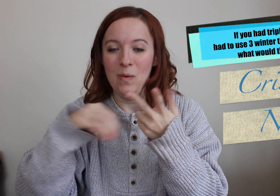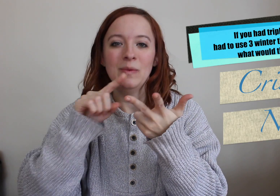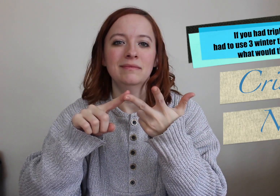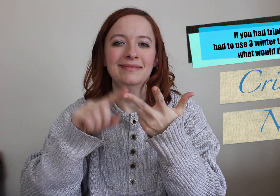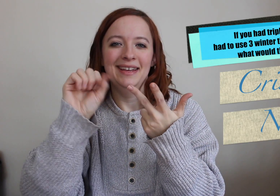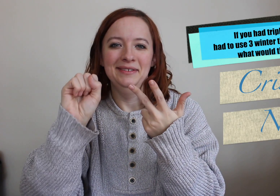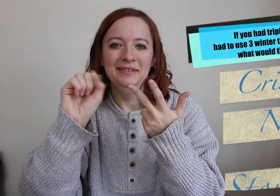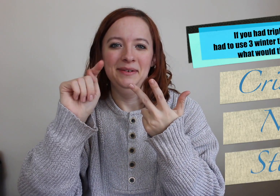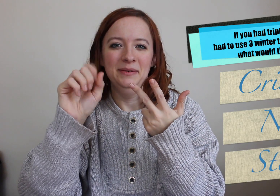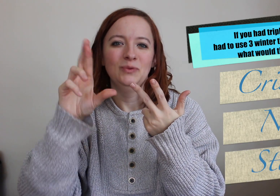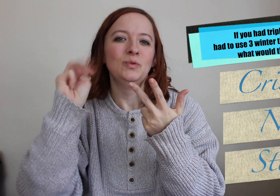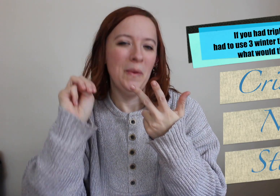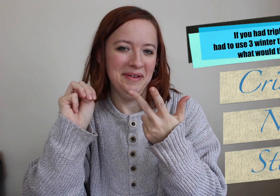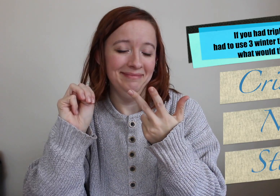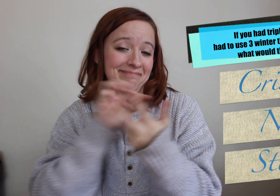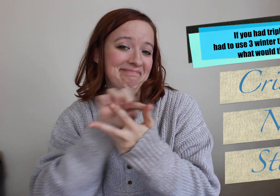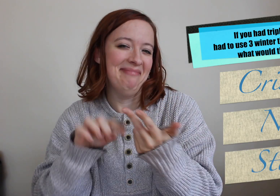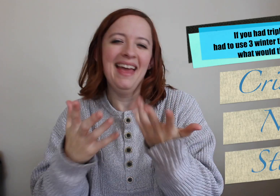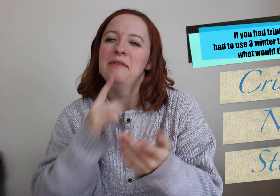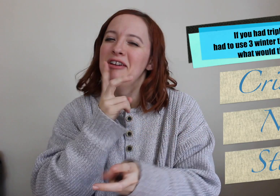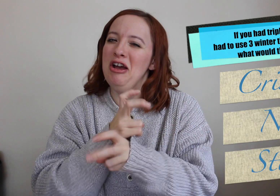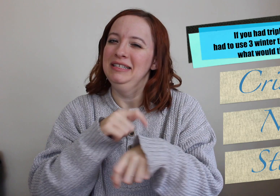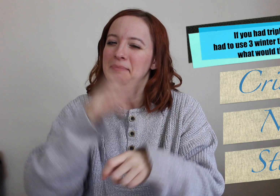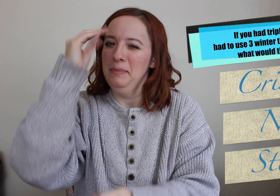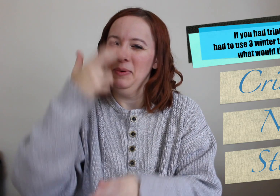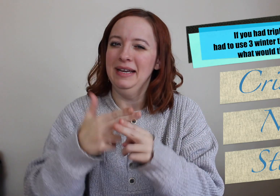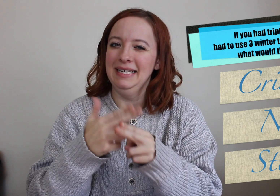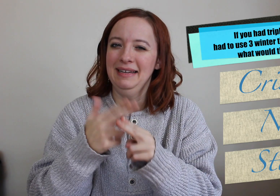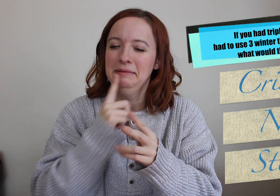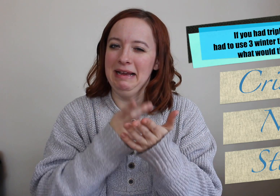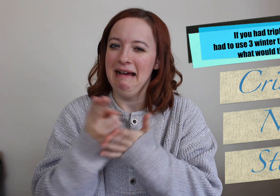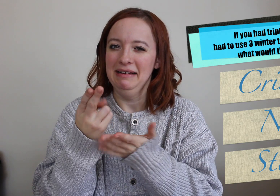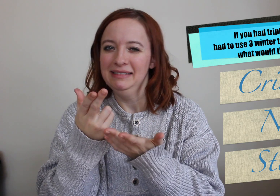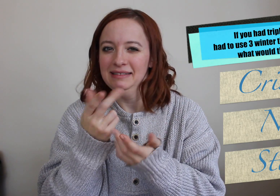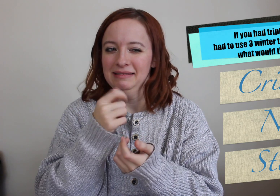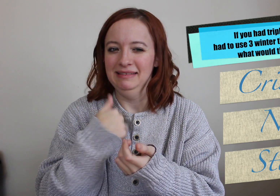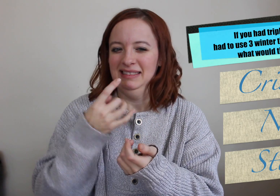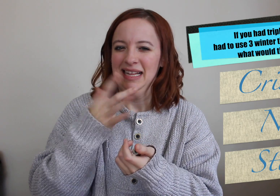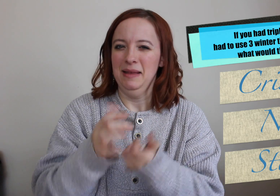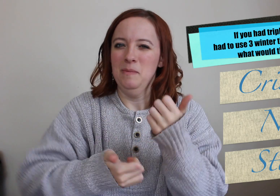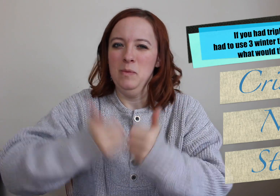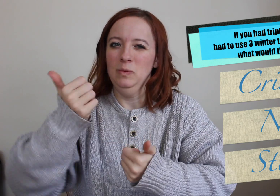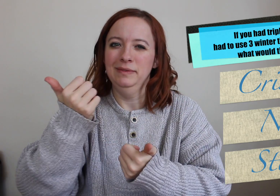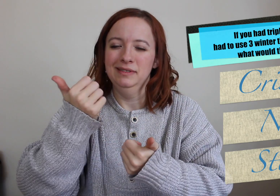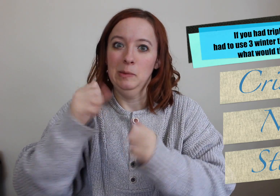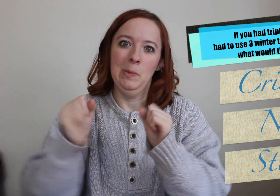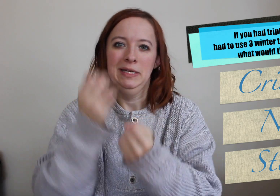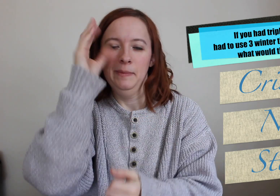Neo, and Storm. Honestly, I had a hard time with the boy names. I didn't really like a lot of